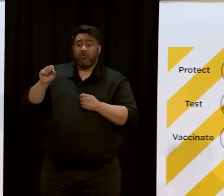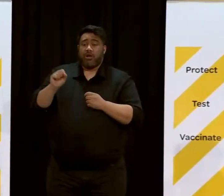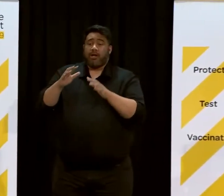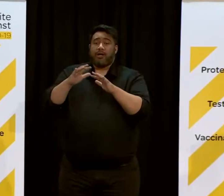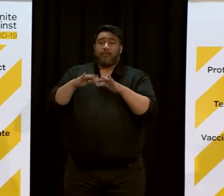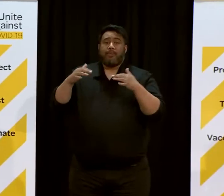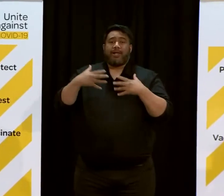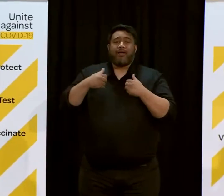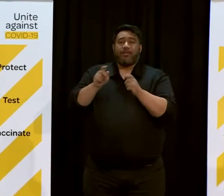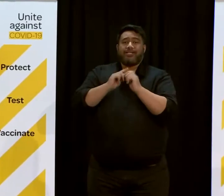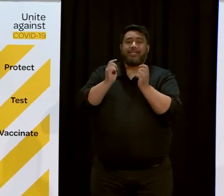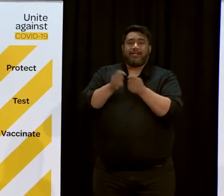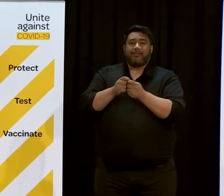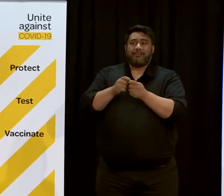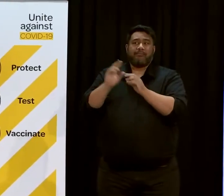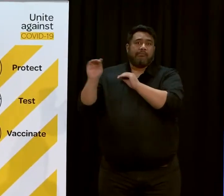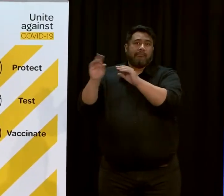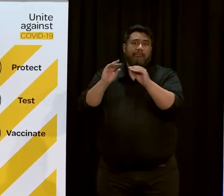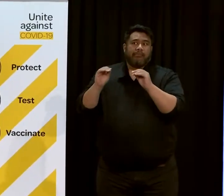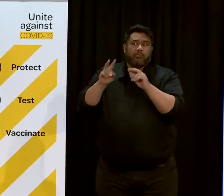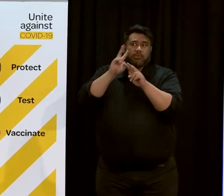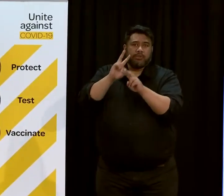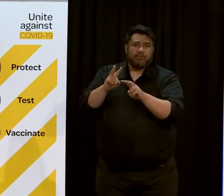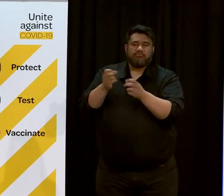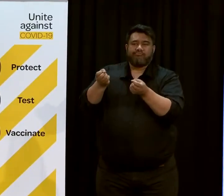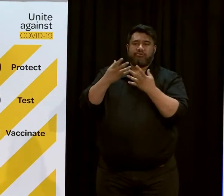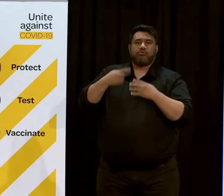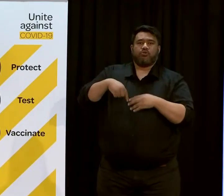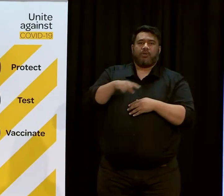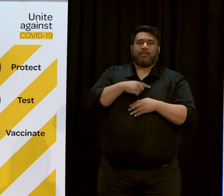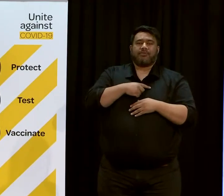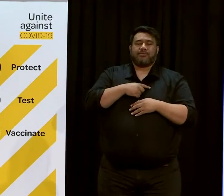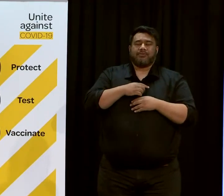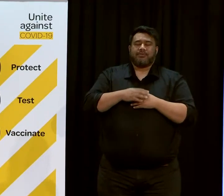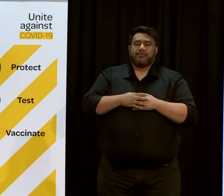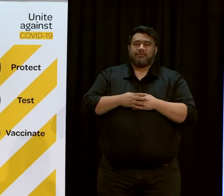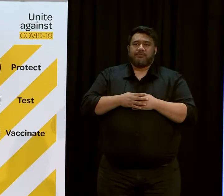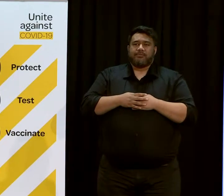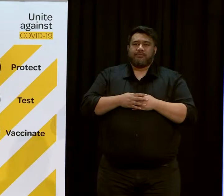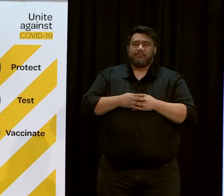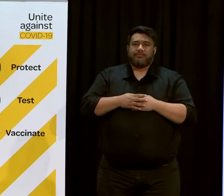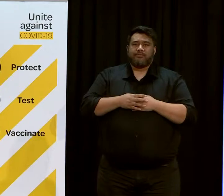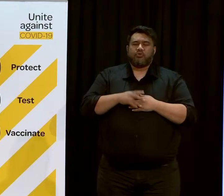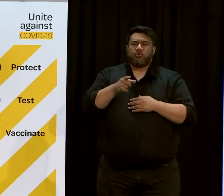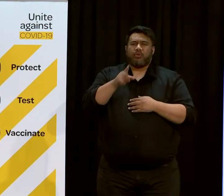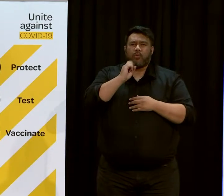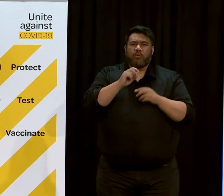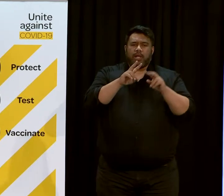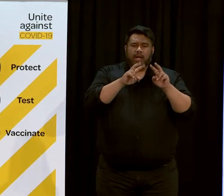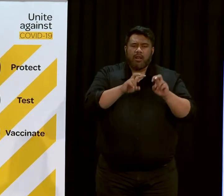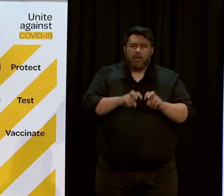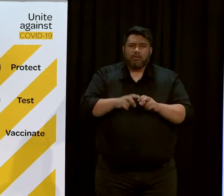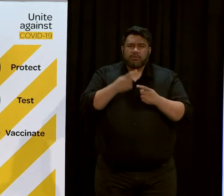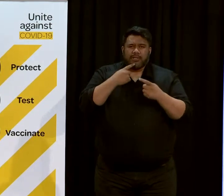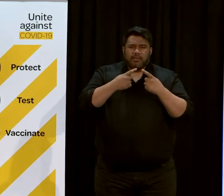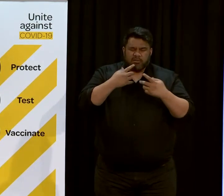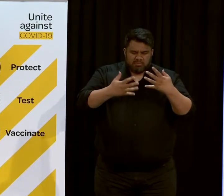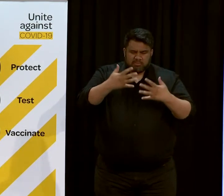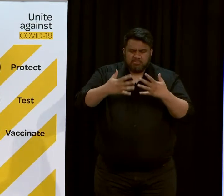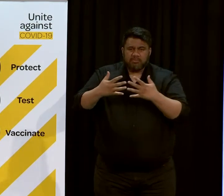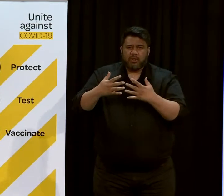the public health team. So when they analyse exposure events. And look through at, and as they're